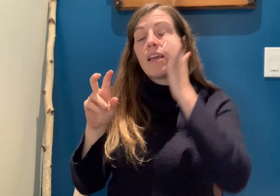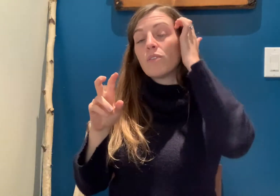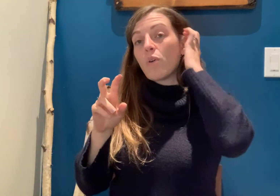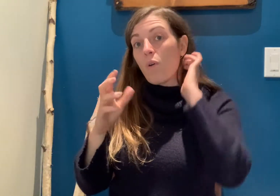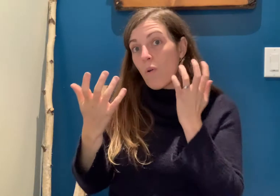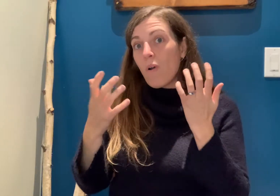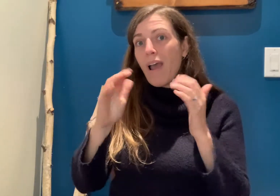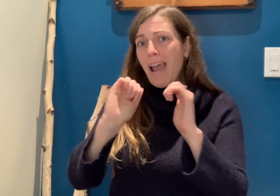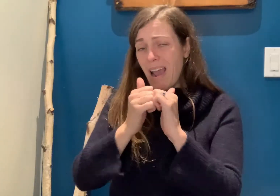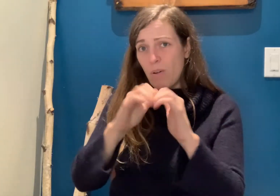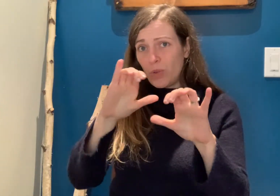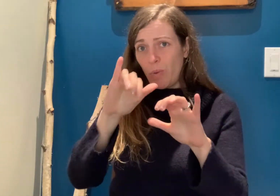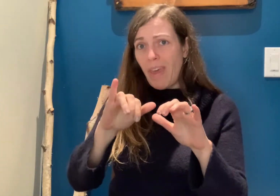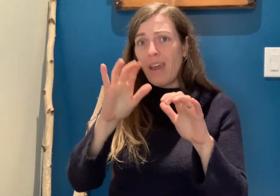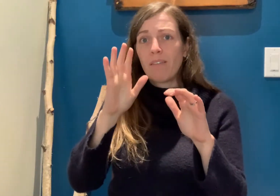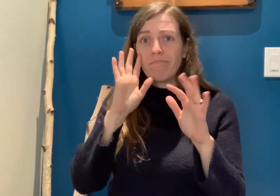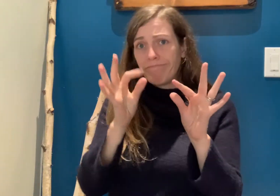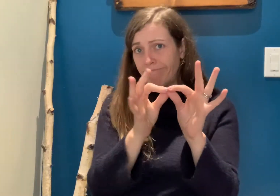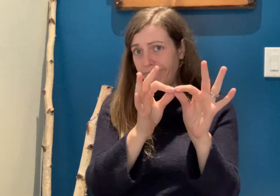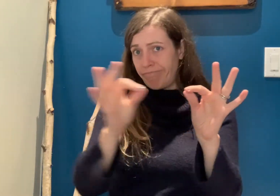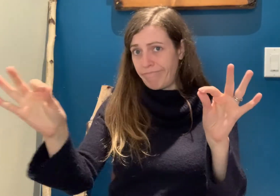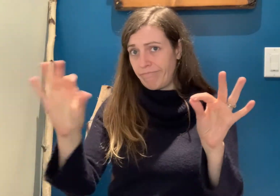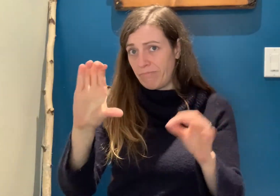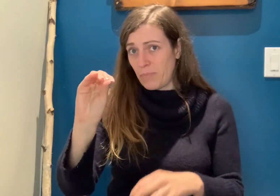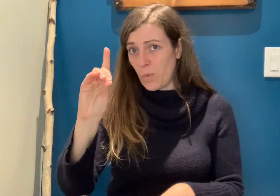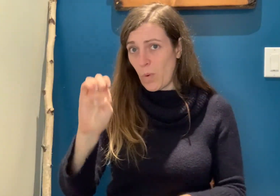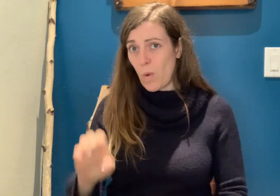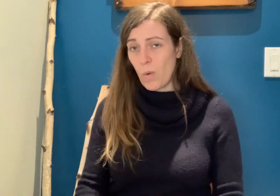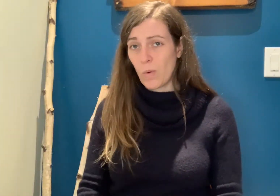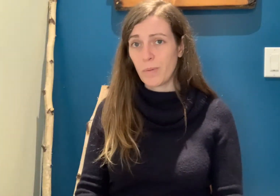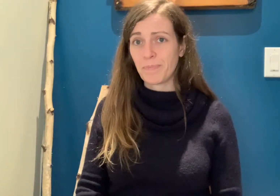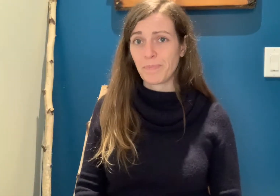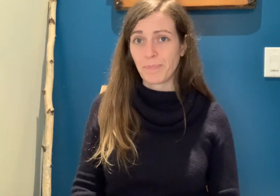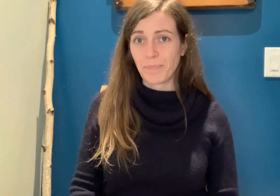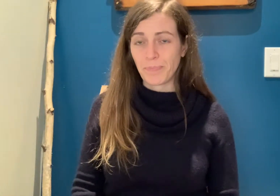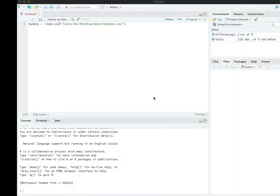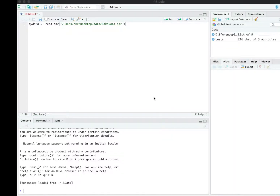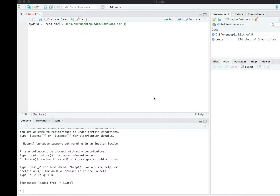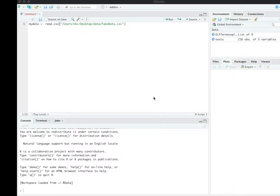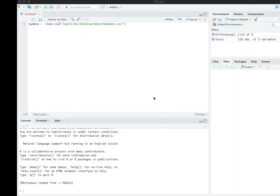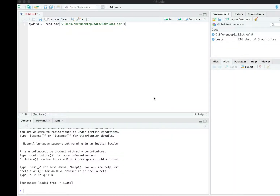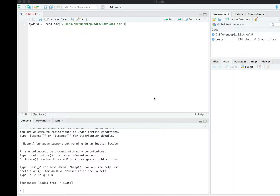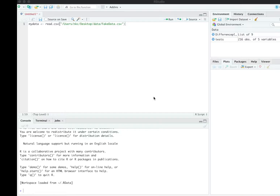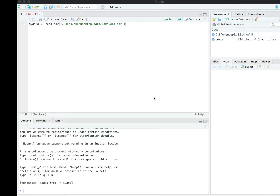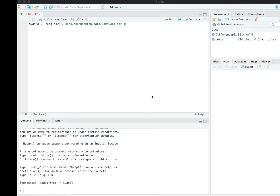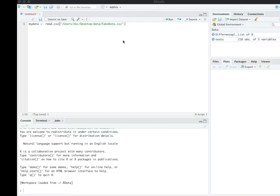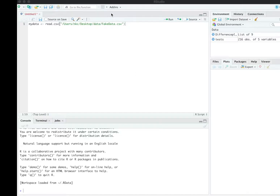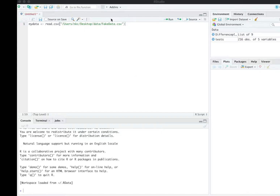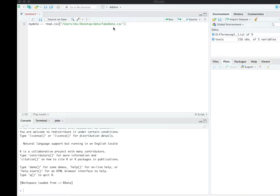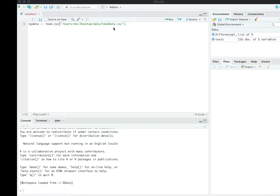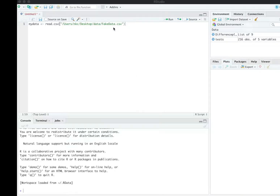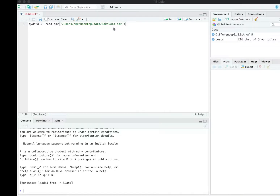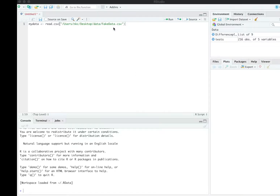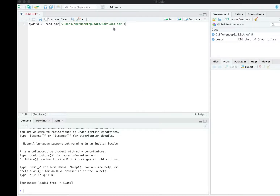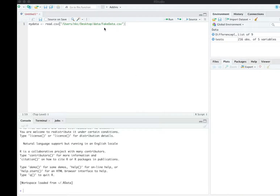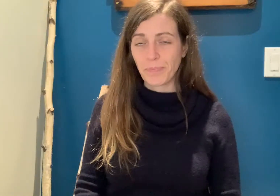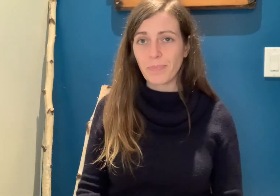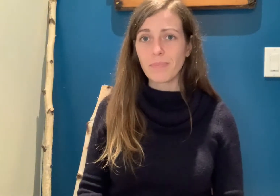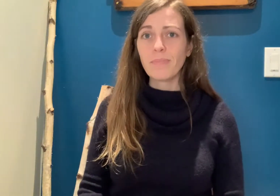So what you'll need to do is to get your data in from a CSV, and so you'll use a line of code, something like this.